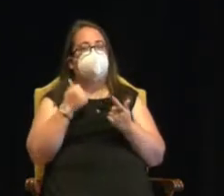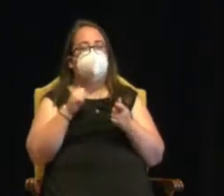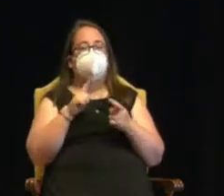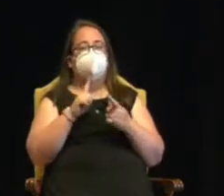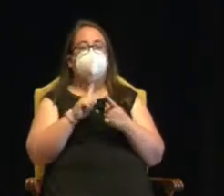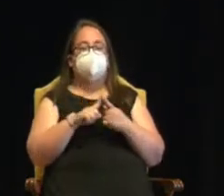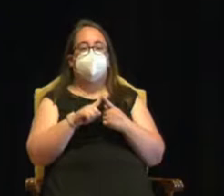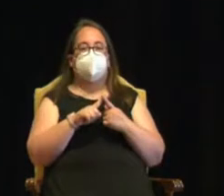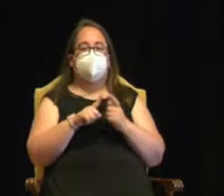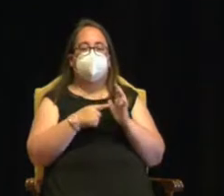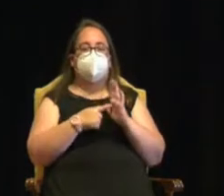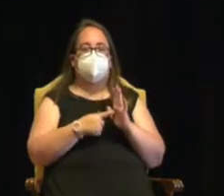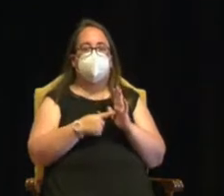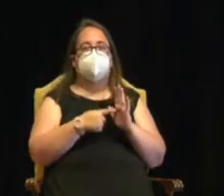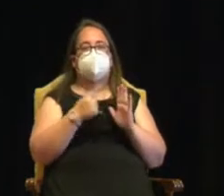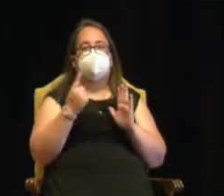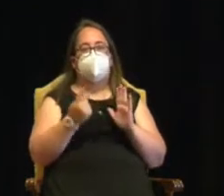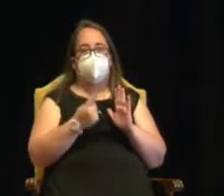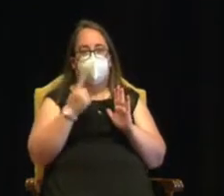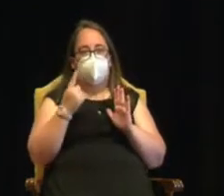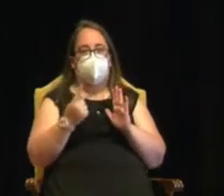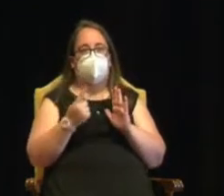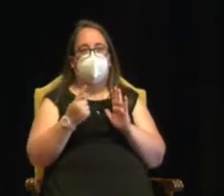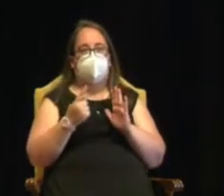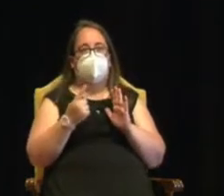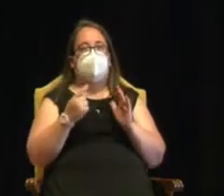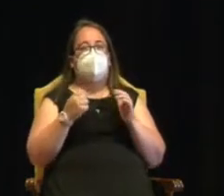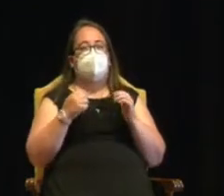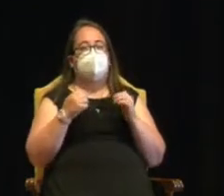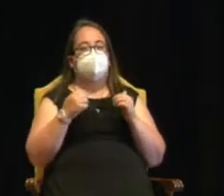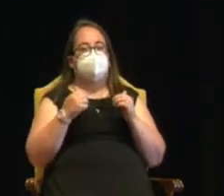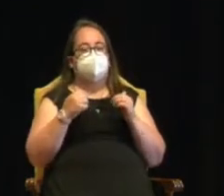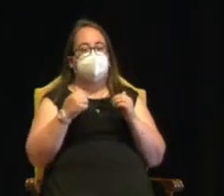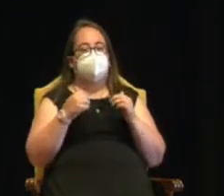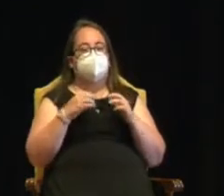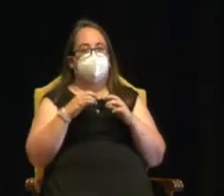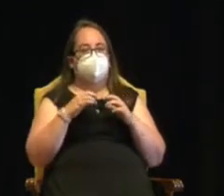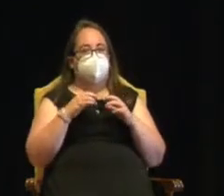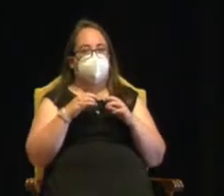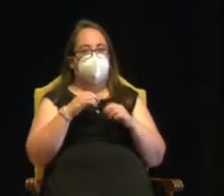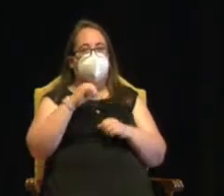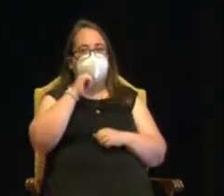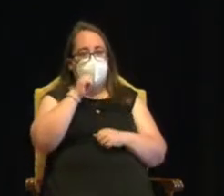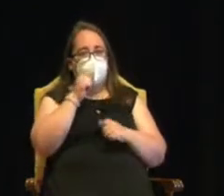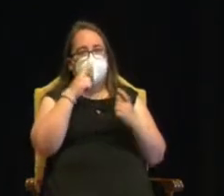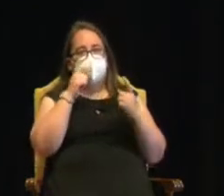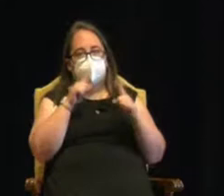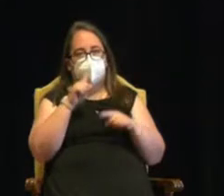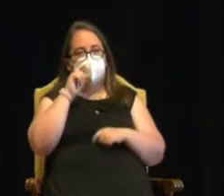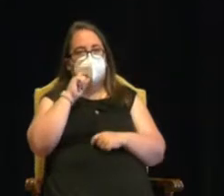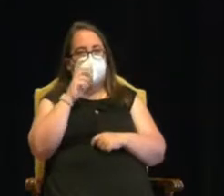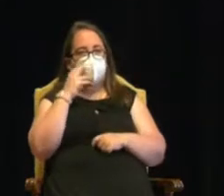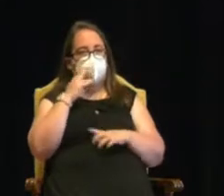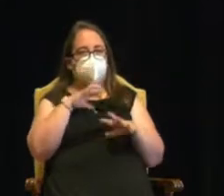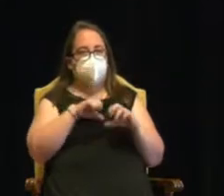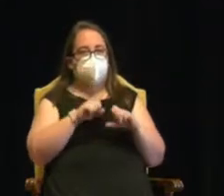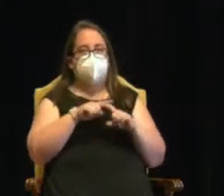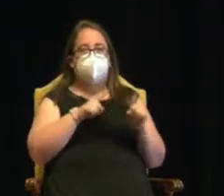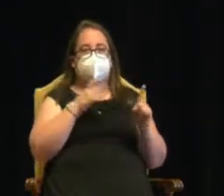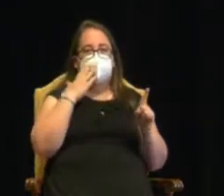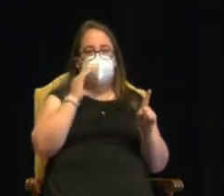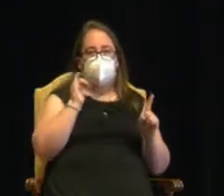to convey that someone was having a non-consensual sexual experience, even though he didn't know